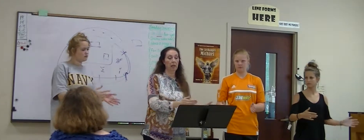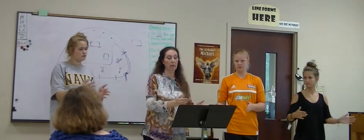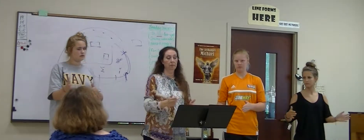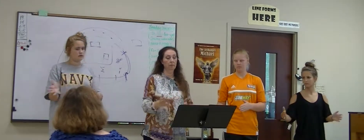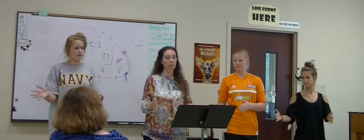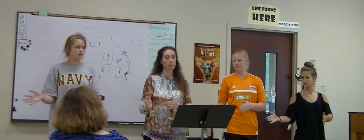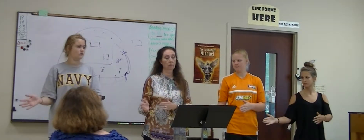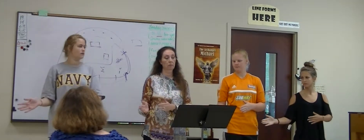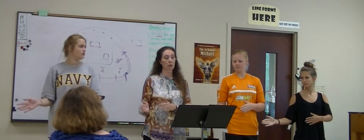plan.